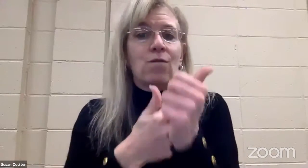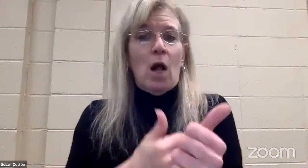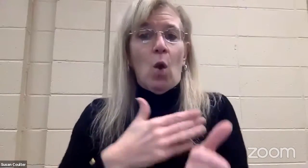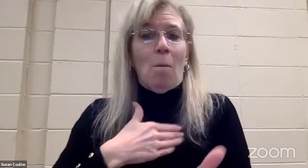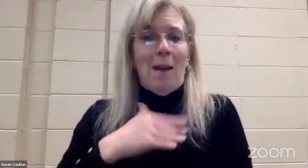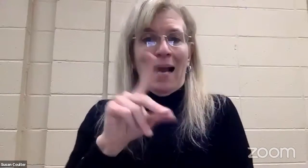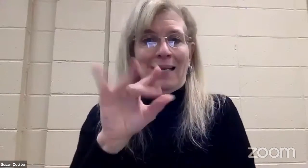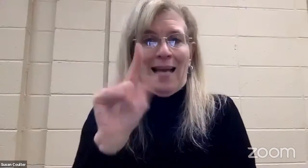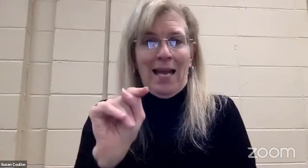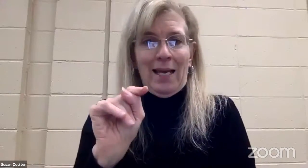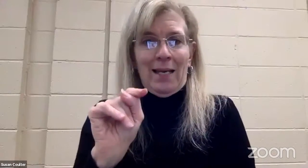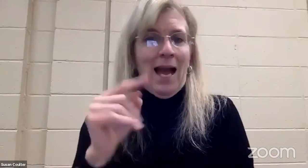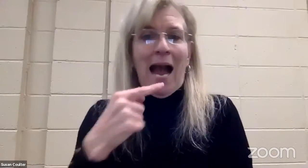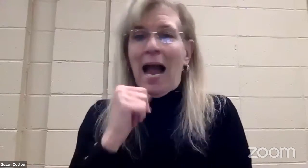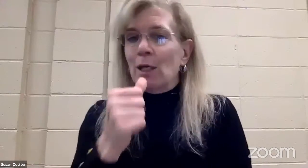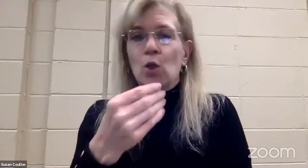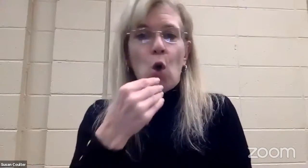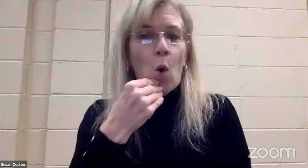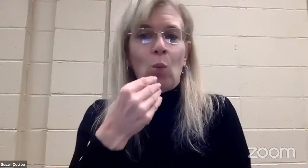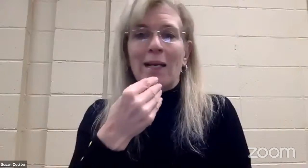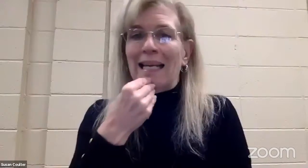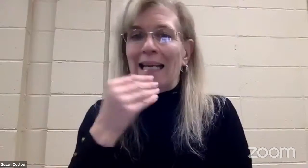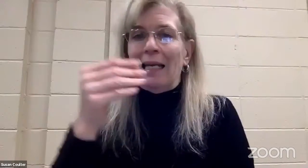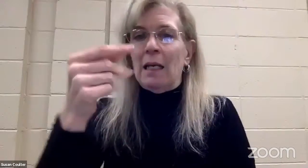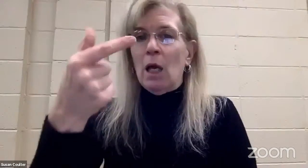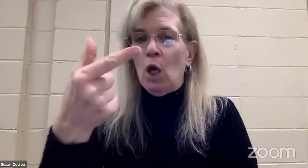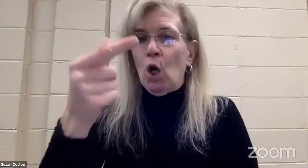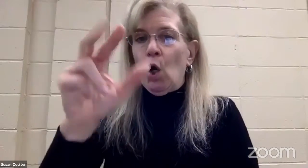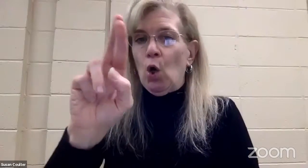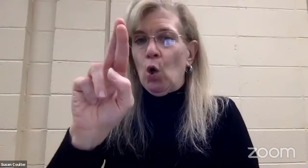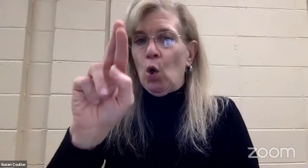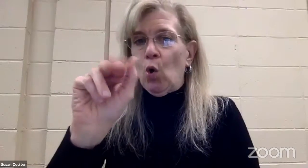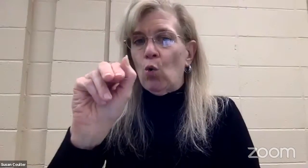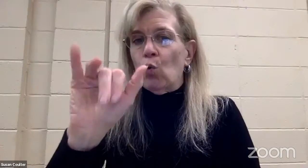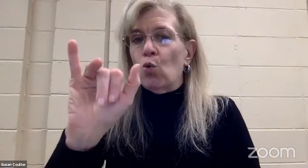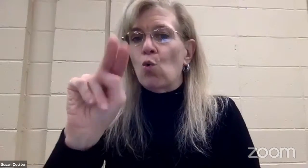I follow my diet. I don't eat